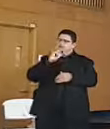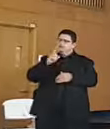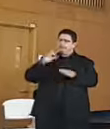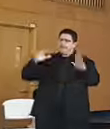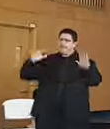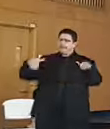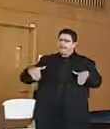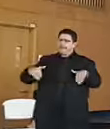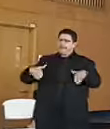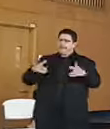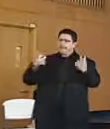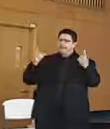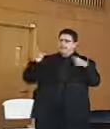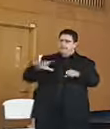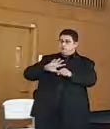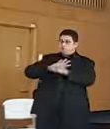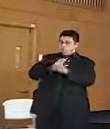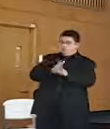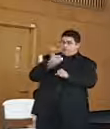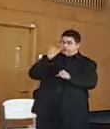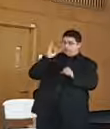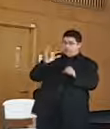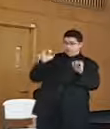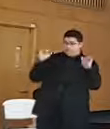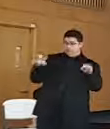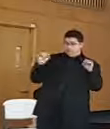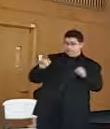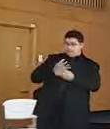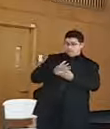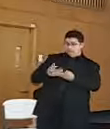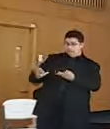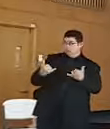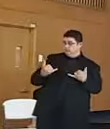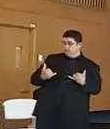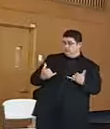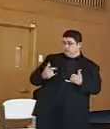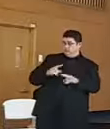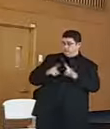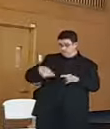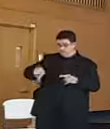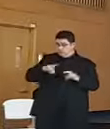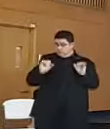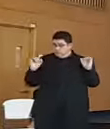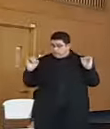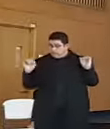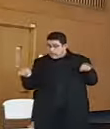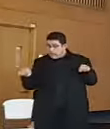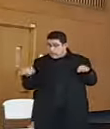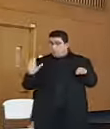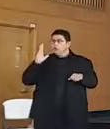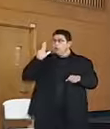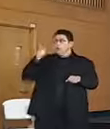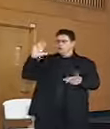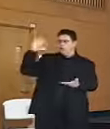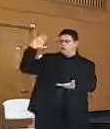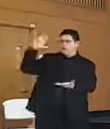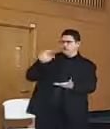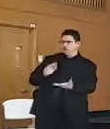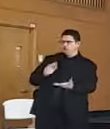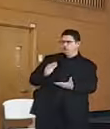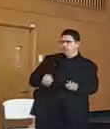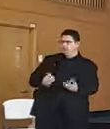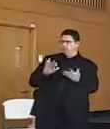before COVID goes, but that will be a possibility 4 weeks from now. But the ones that do that will do that with greatly reduced classes.